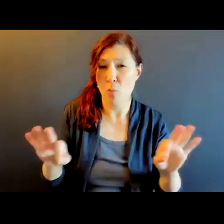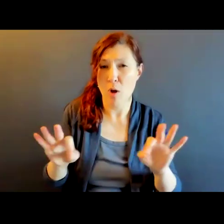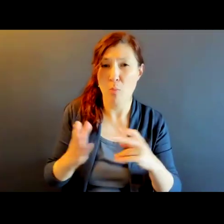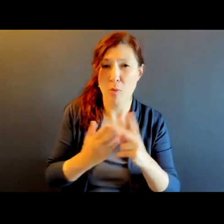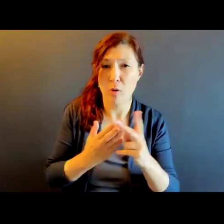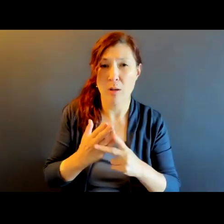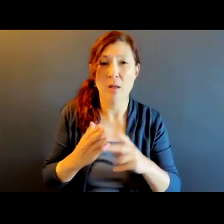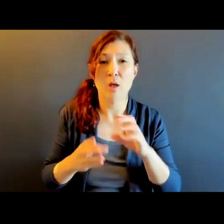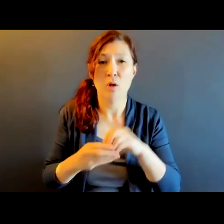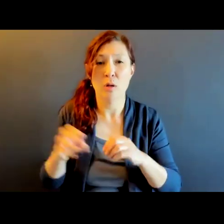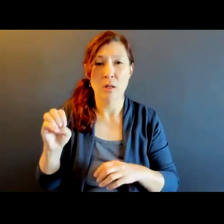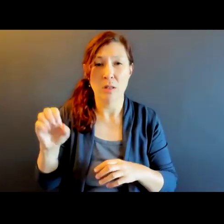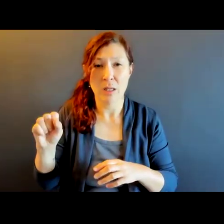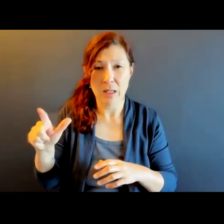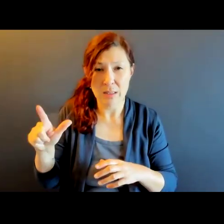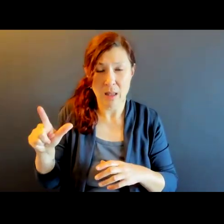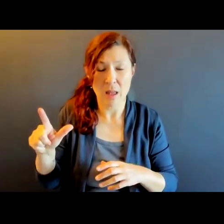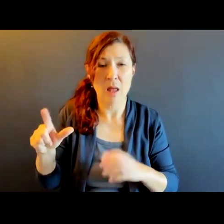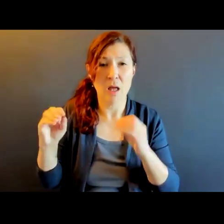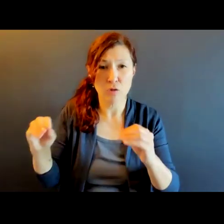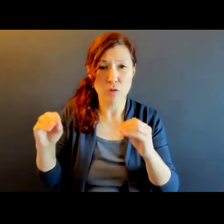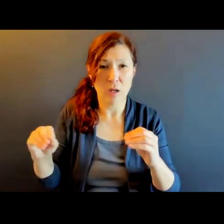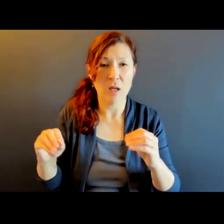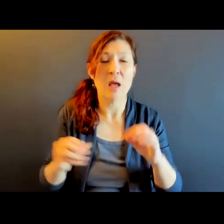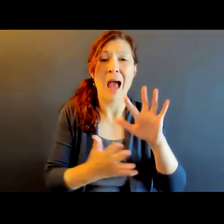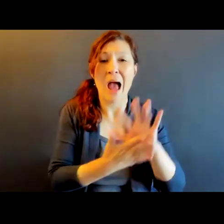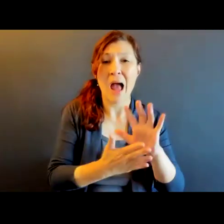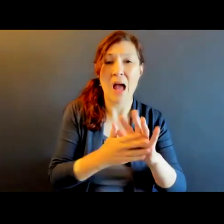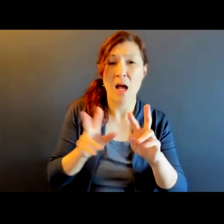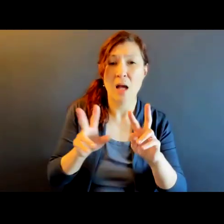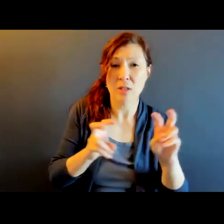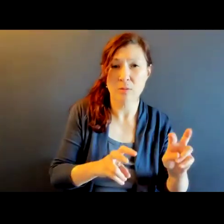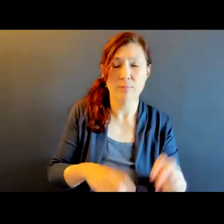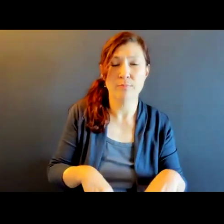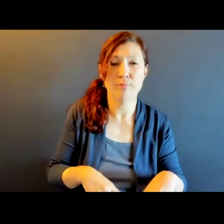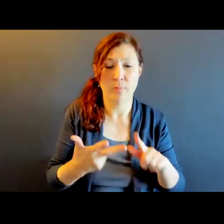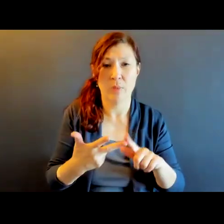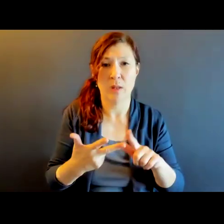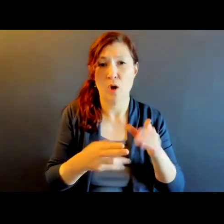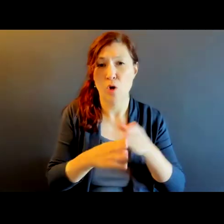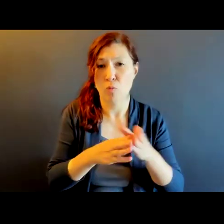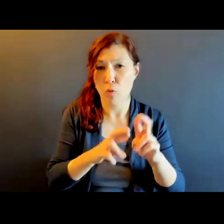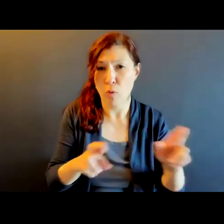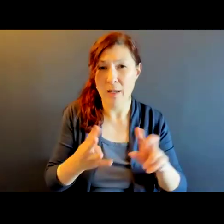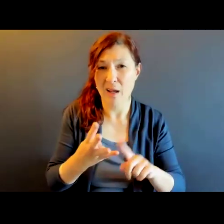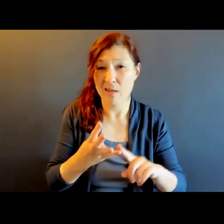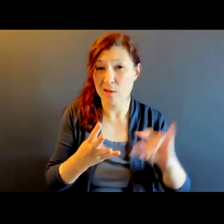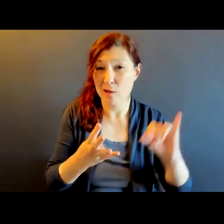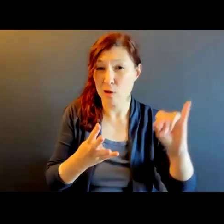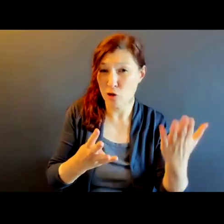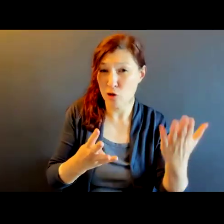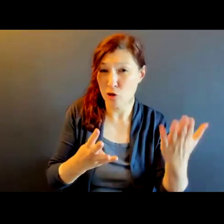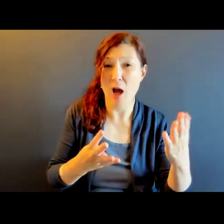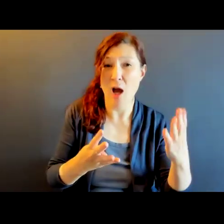ESOL instructions embedded in the academic subjects, career readiness and job alignment, credit recovery